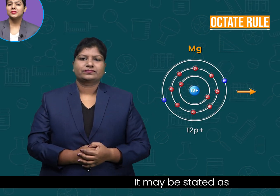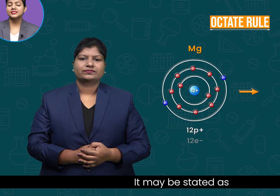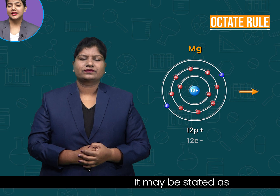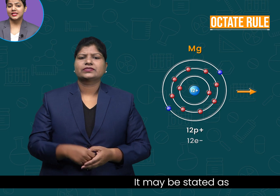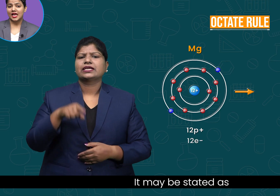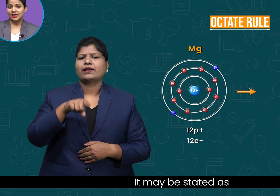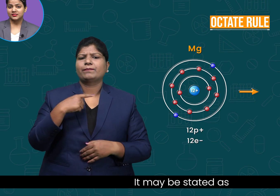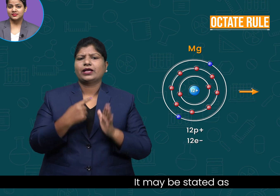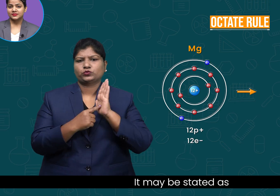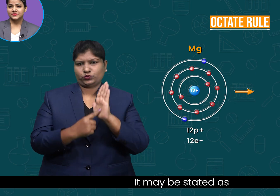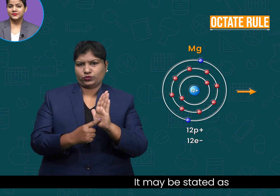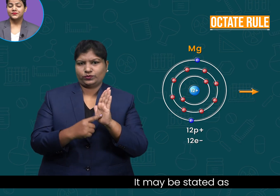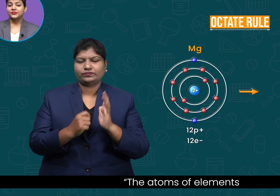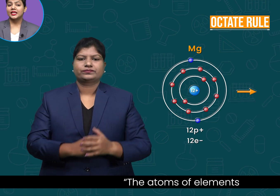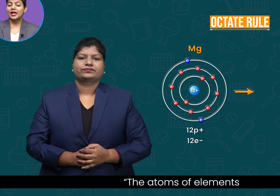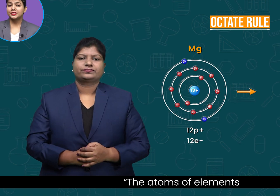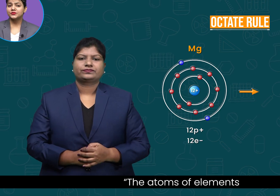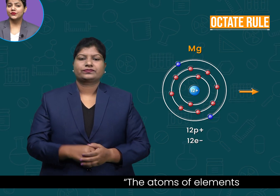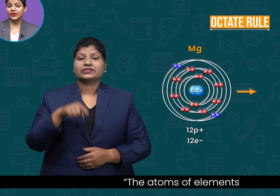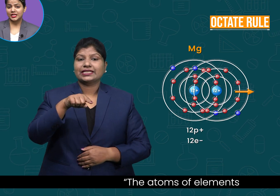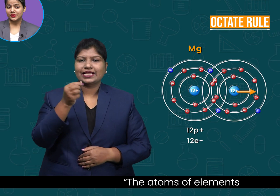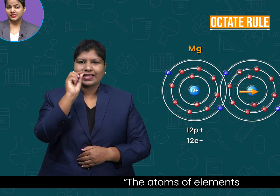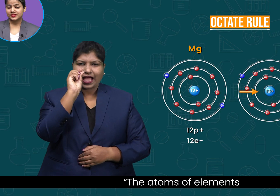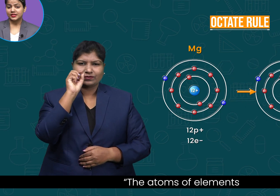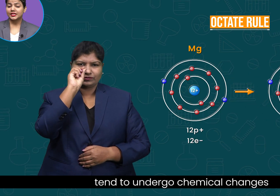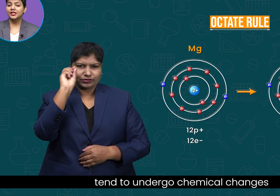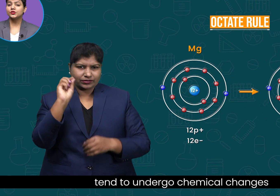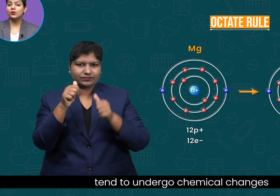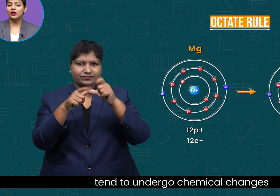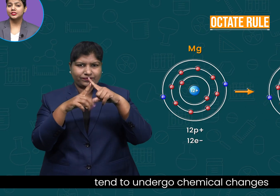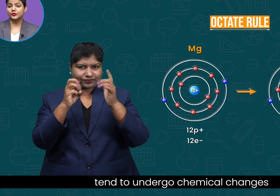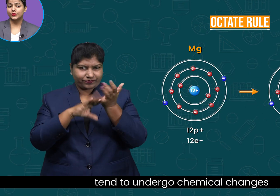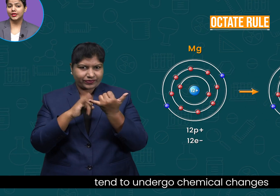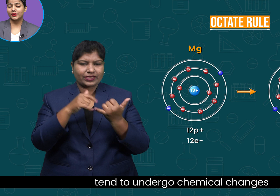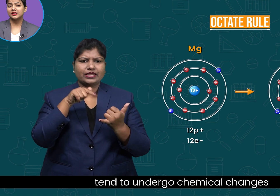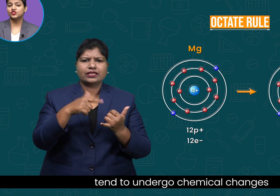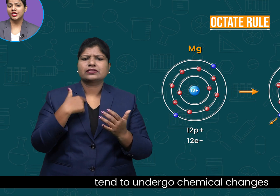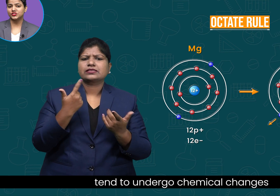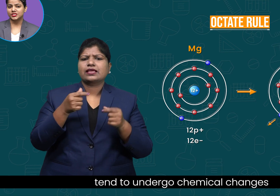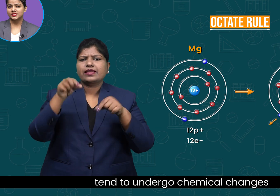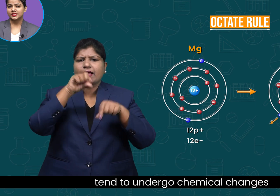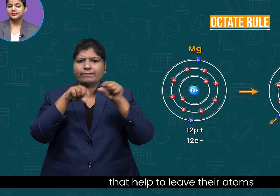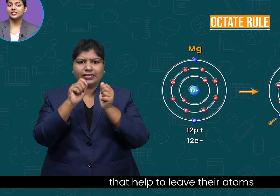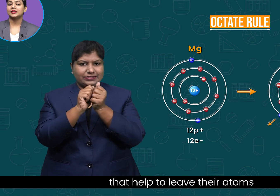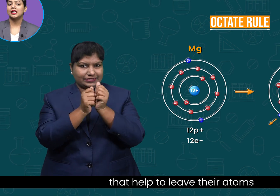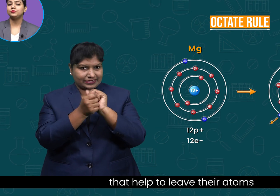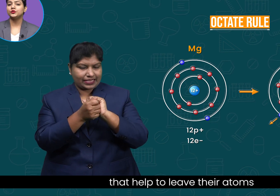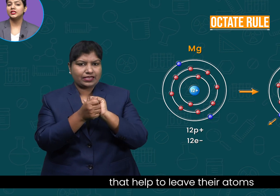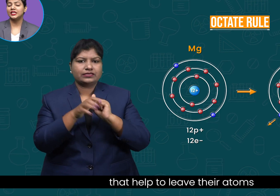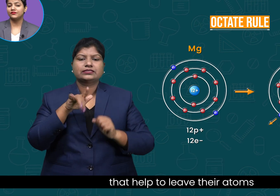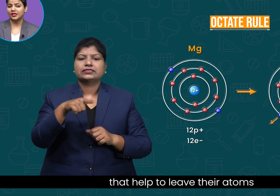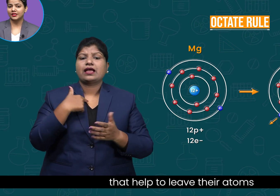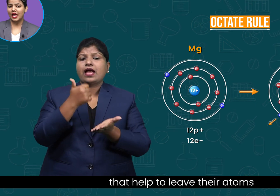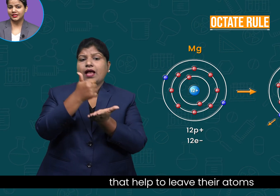It may be stated as the atoms of elements tend to undergo chemical changes that help